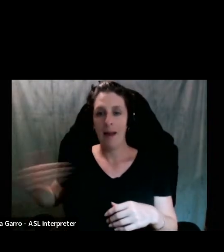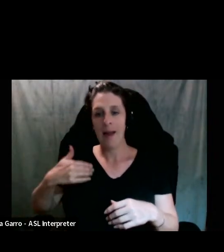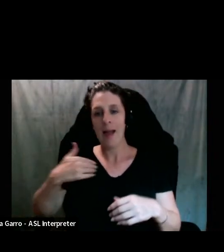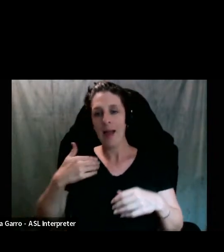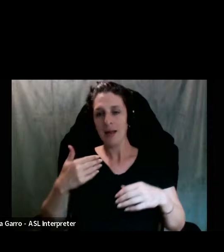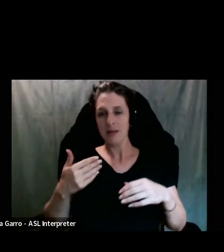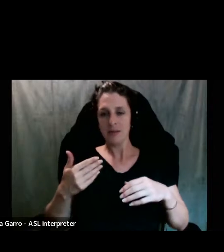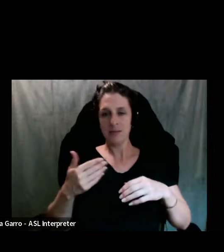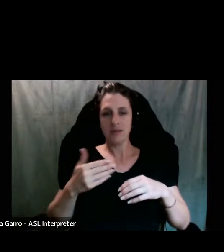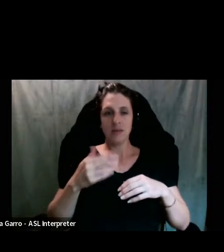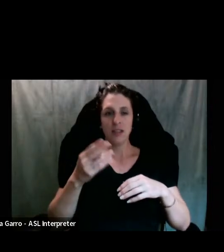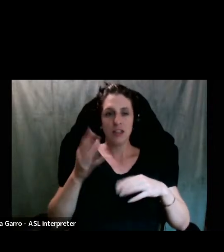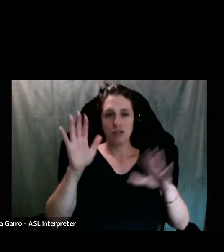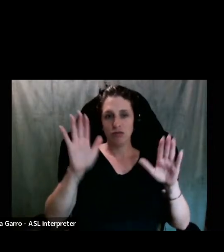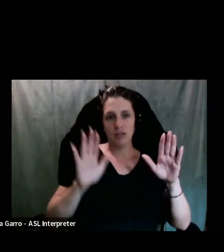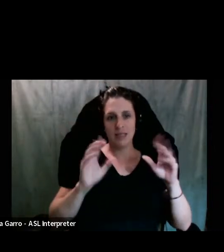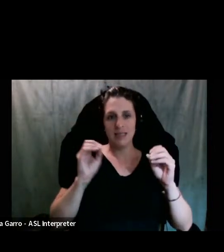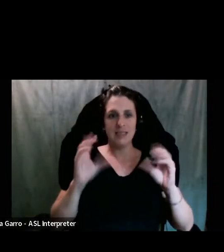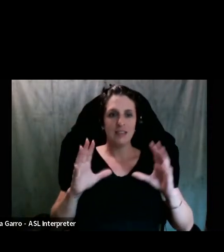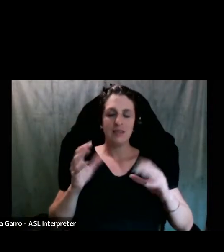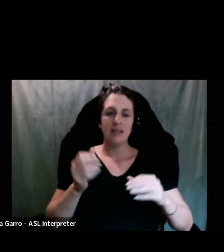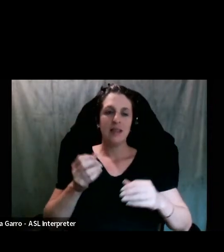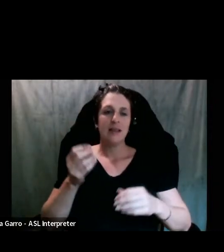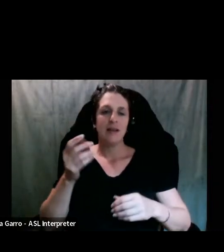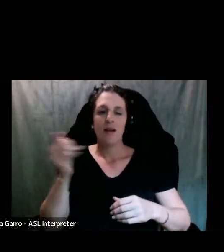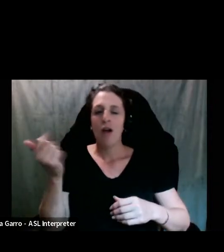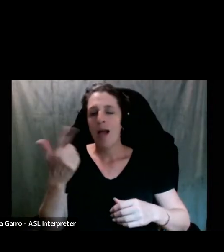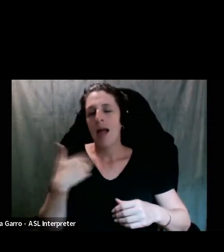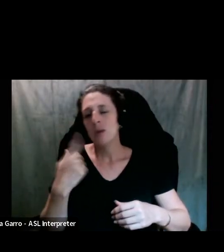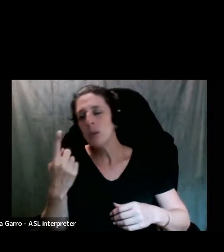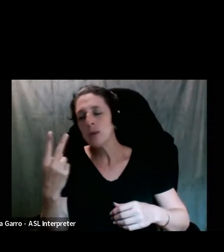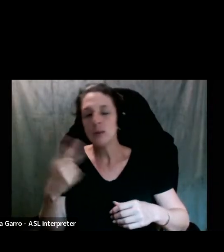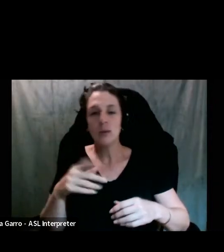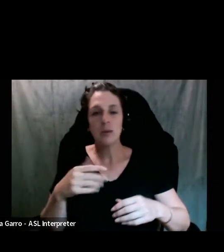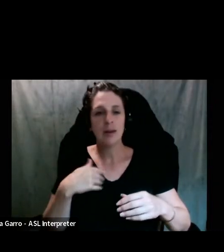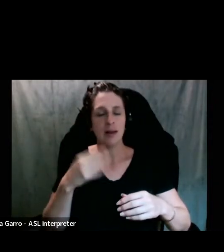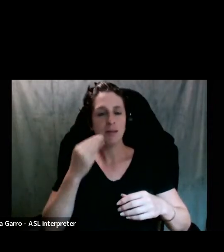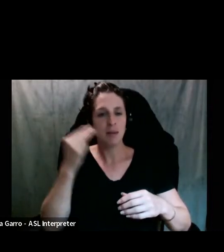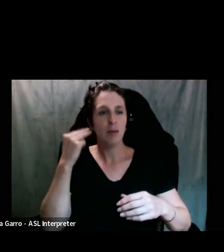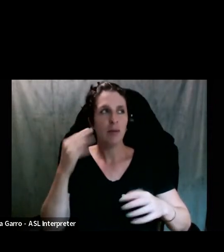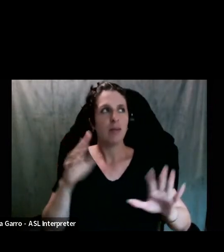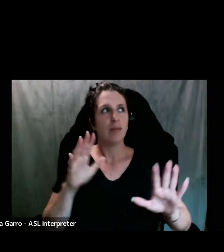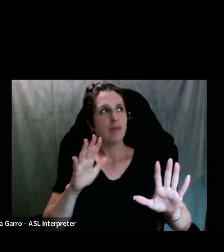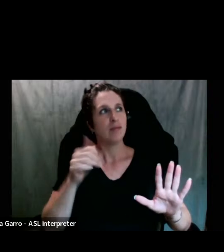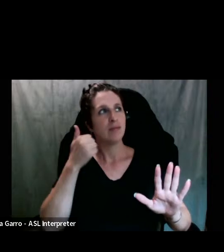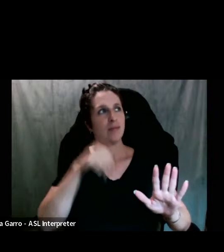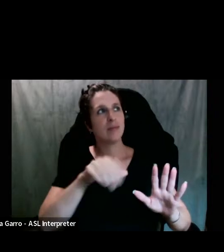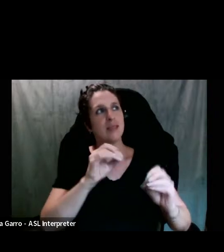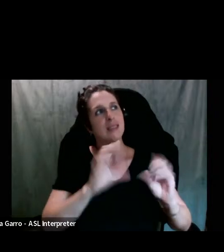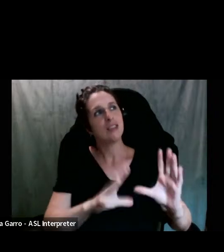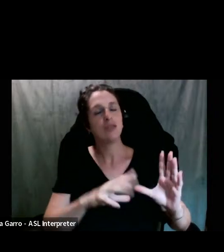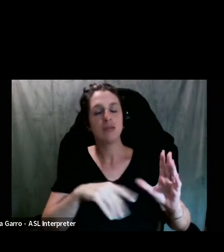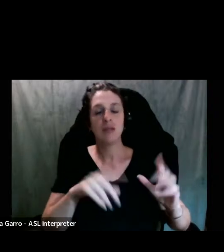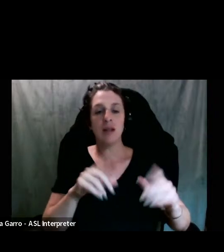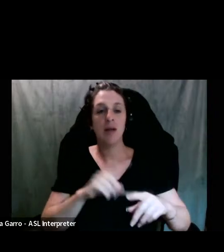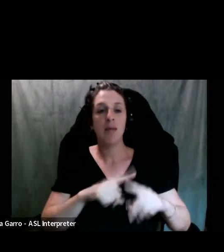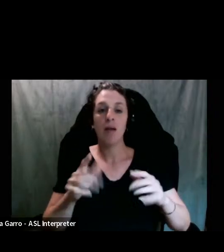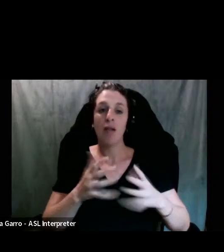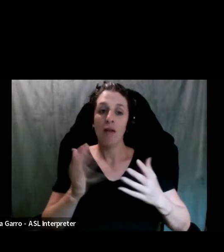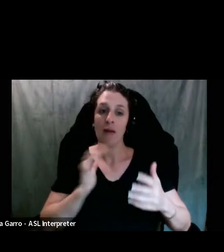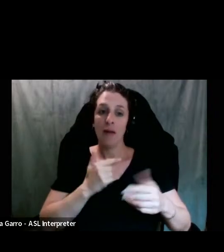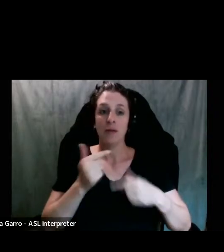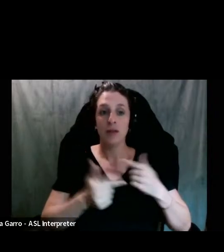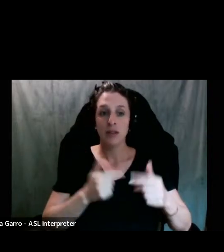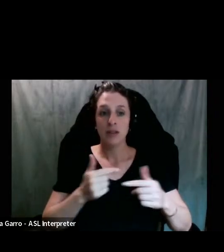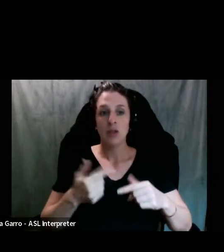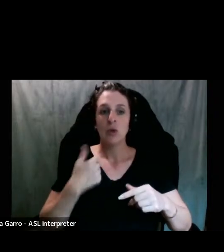know, those one or two that are very memorable. But a lot of us, I think, in our generation, when we think of high school, we think of the Ferris